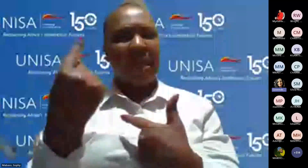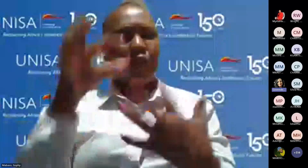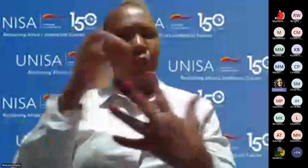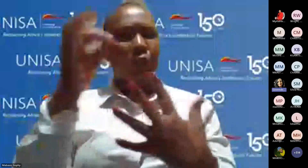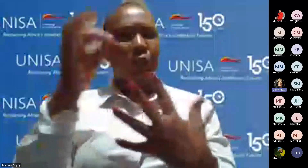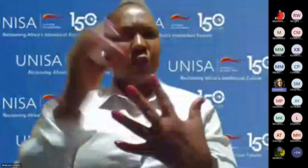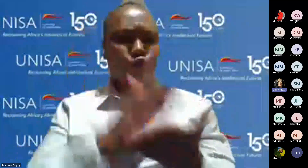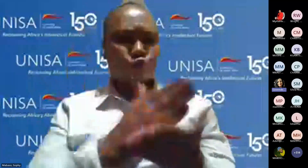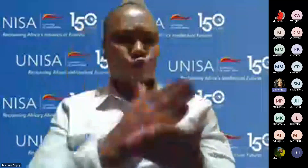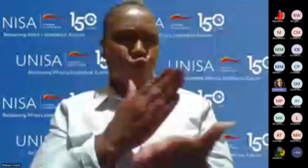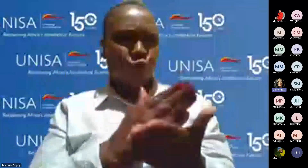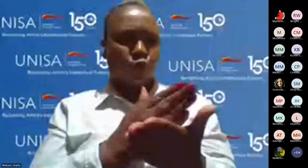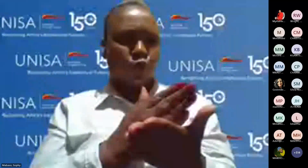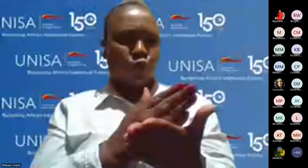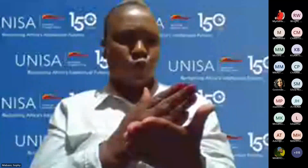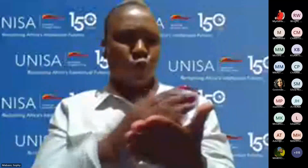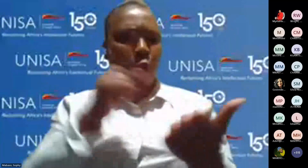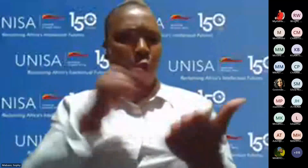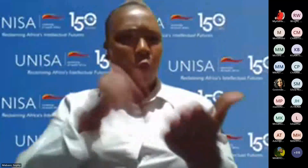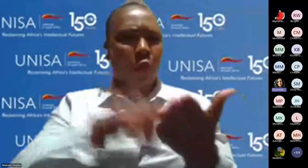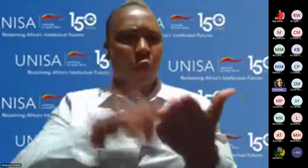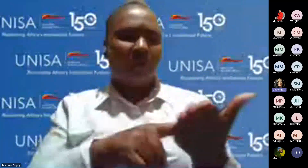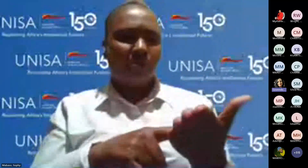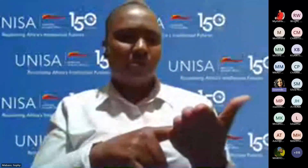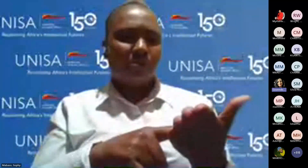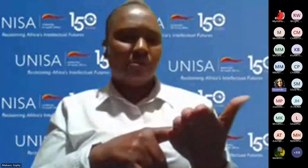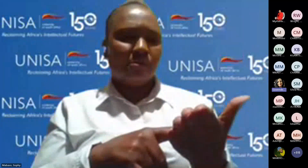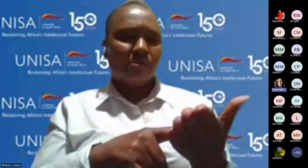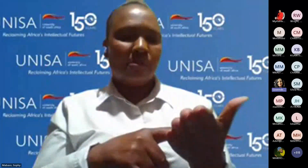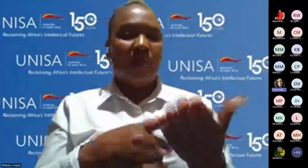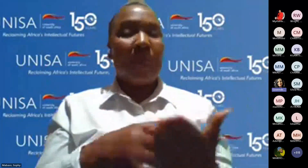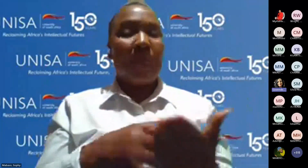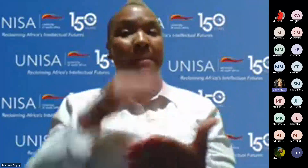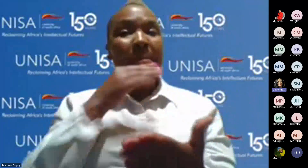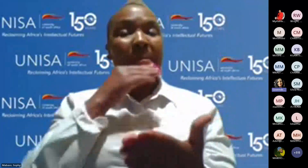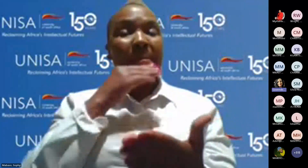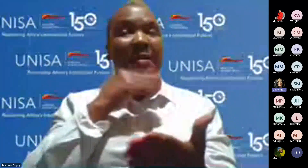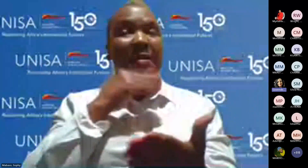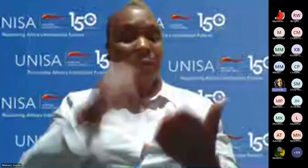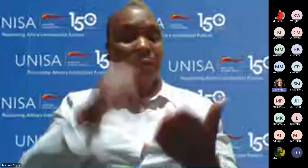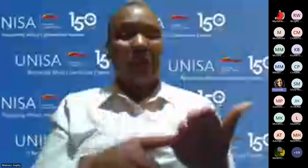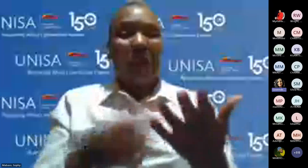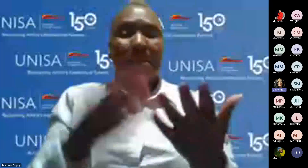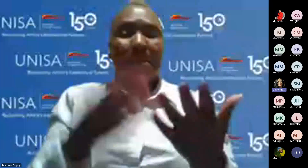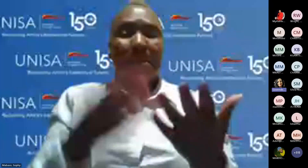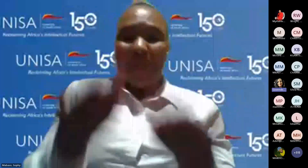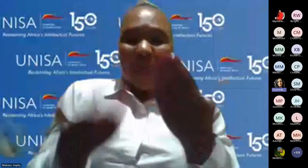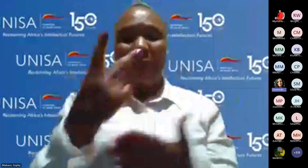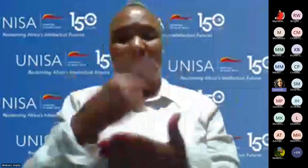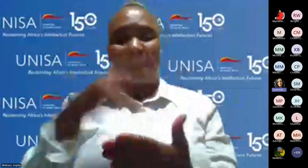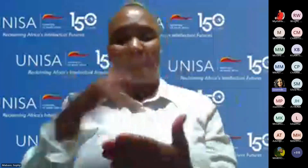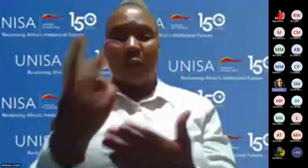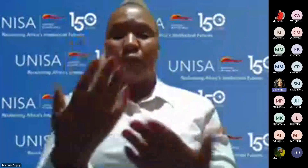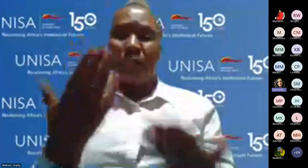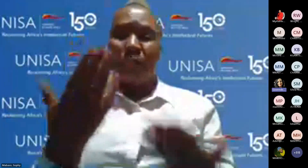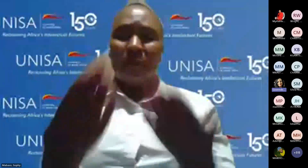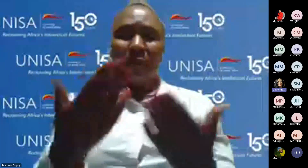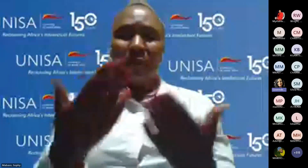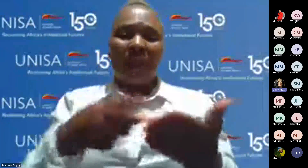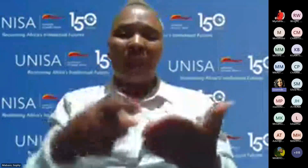is false, then the second option could be the correct answer. So these are